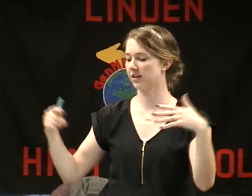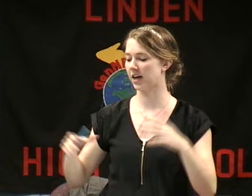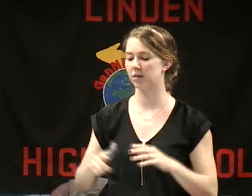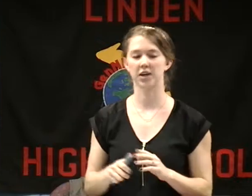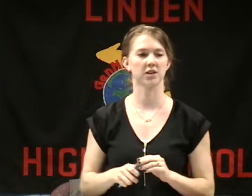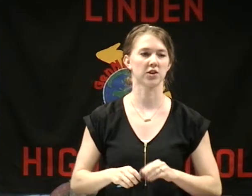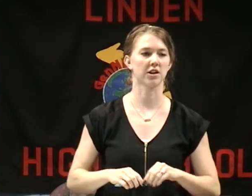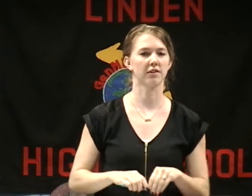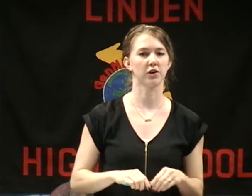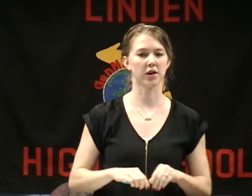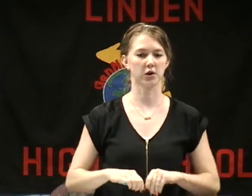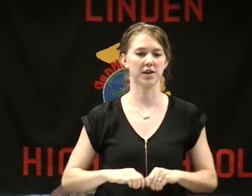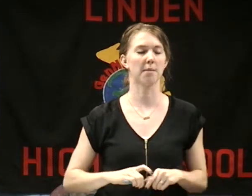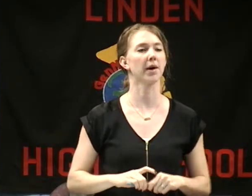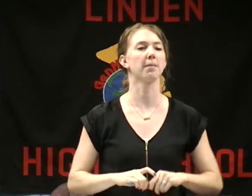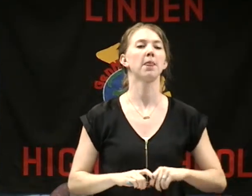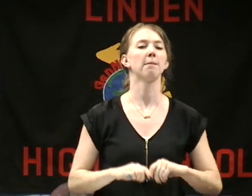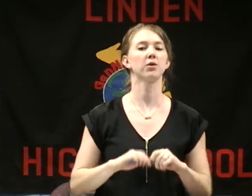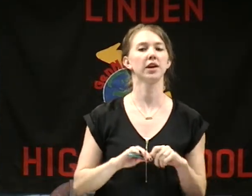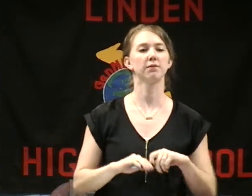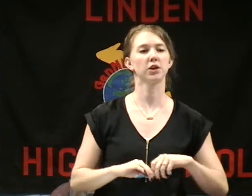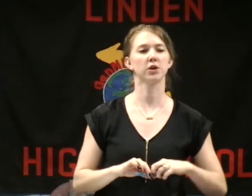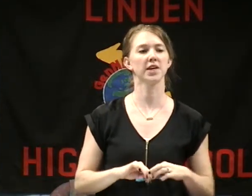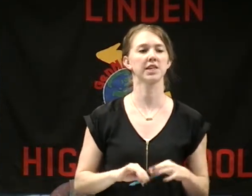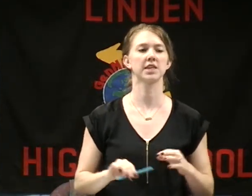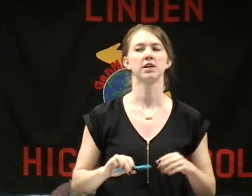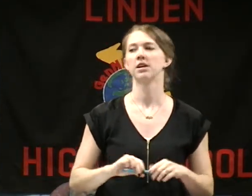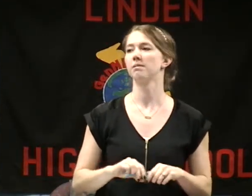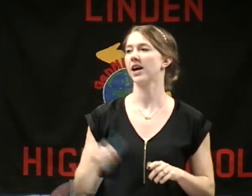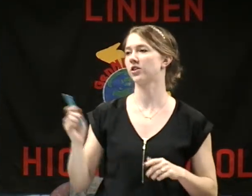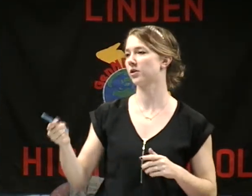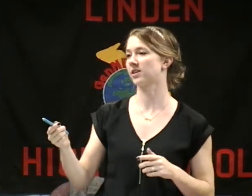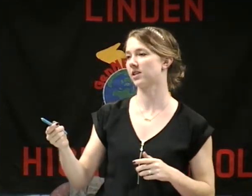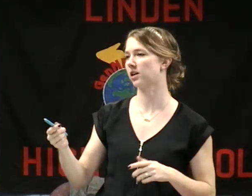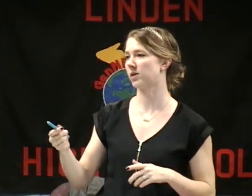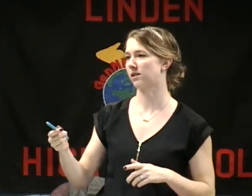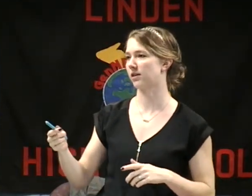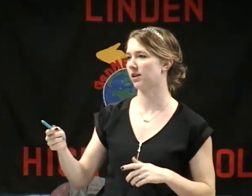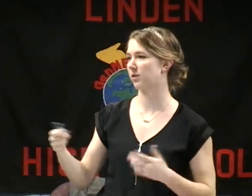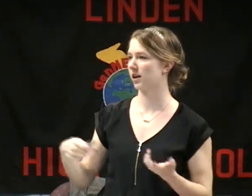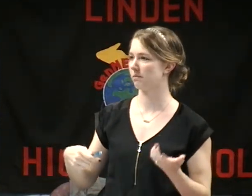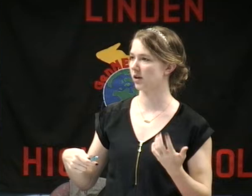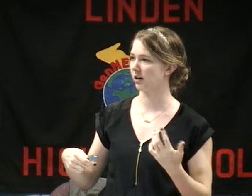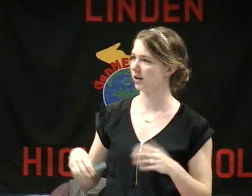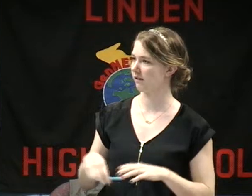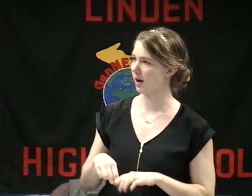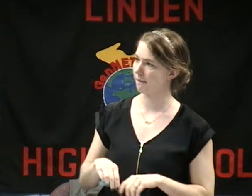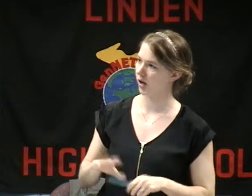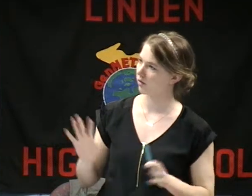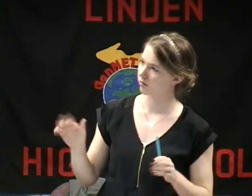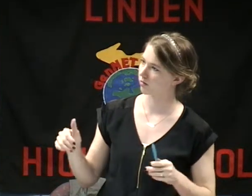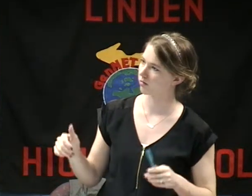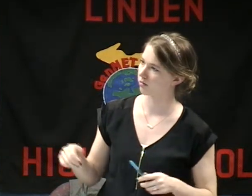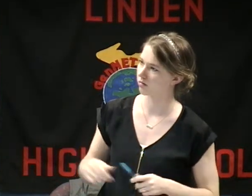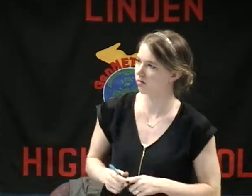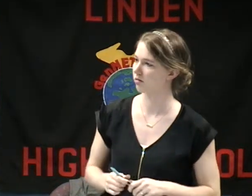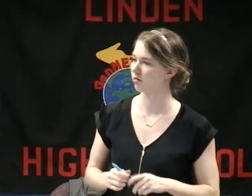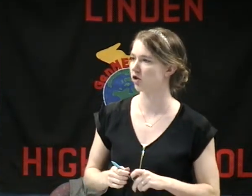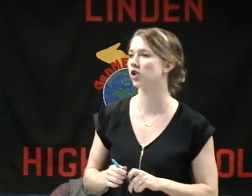not gonna be here, so they'll have to do it on their own time. But be ready for your quiz. Max's quiz is a little bit different than what I'm gonna give them, but yours